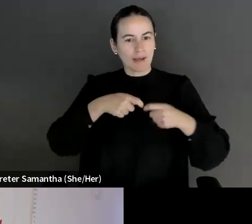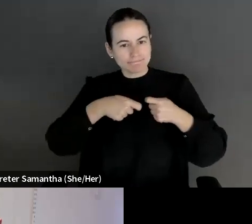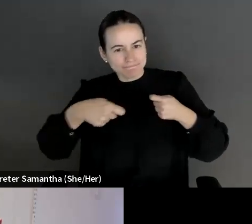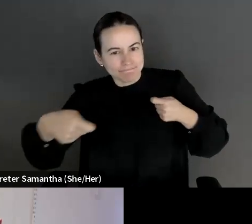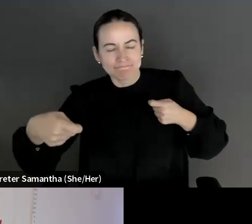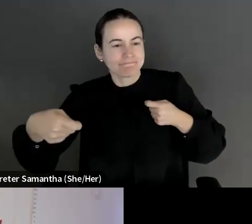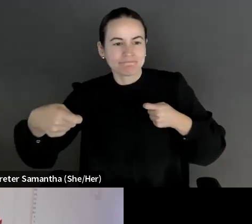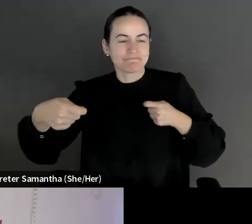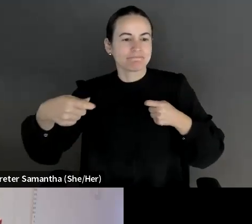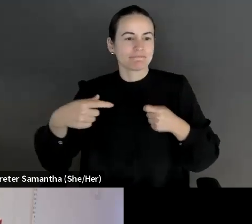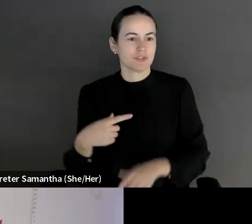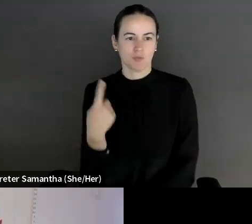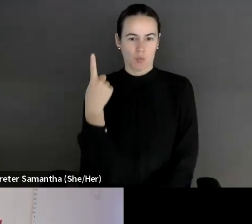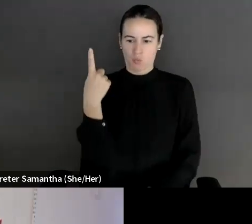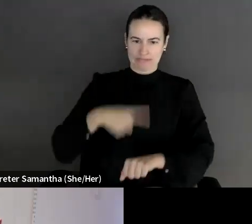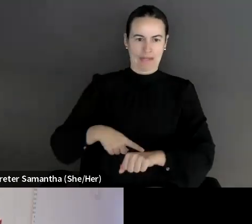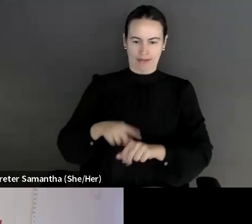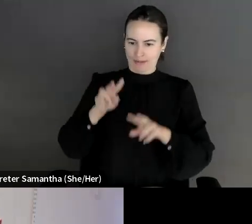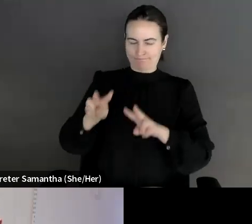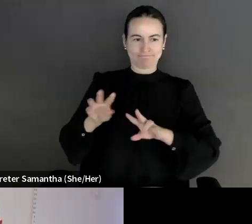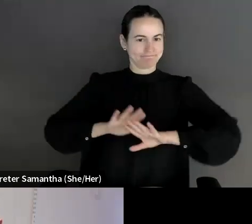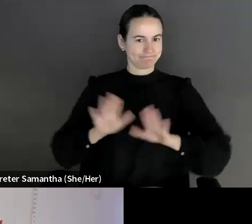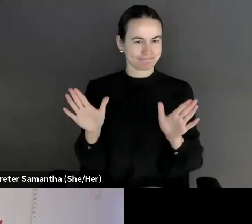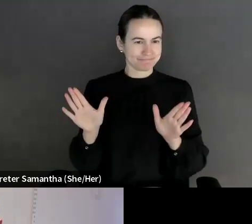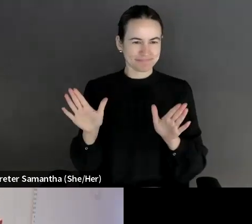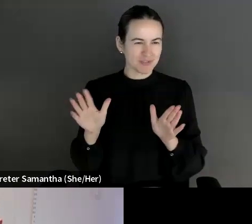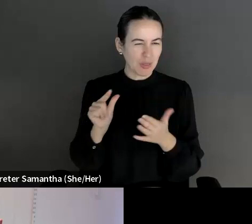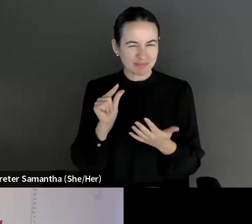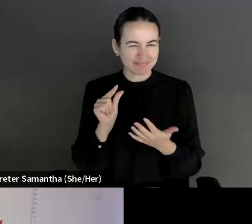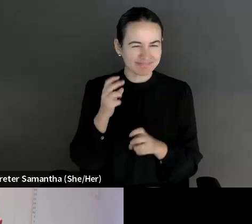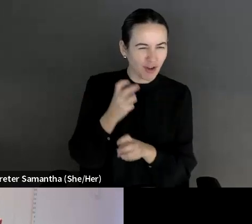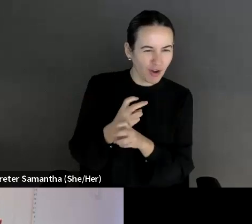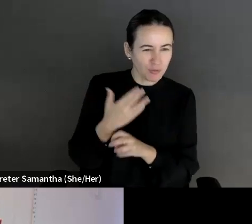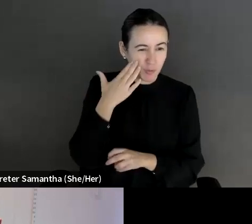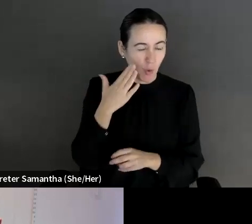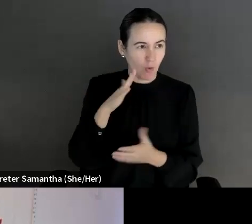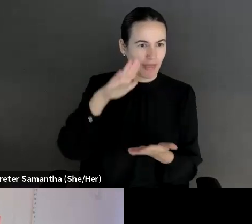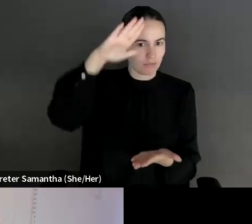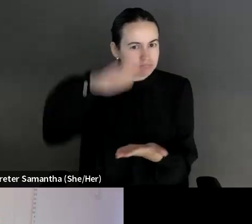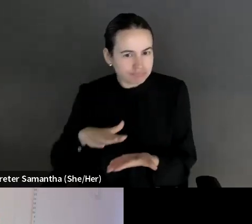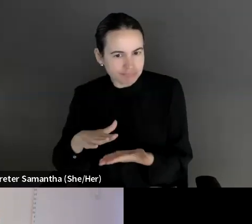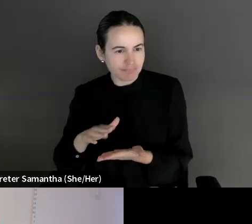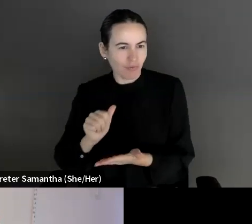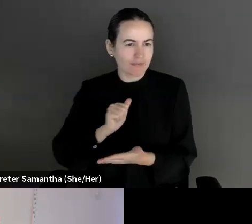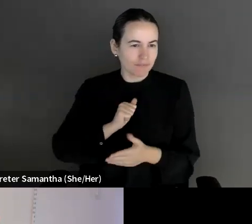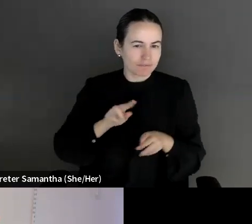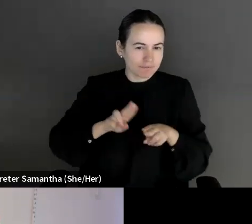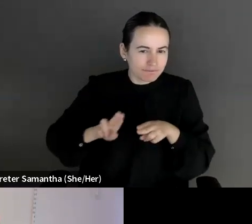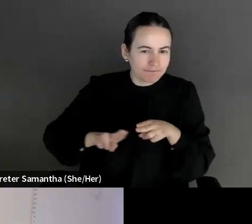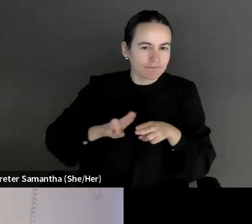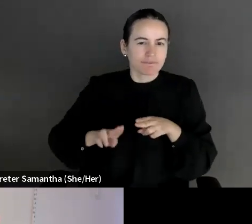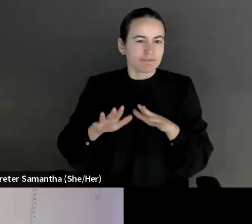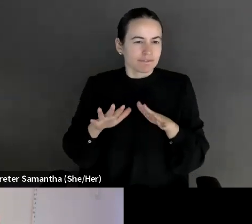looked at them at one point at time. So it's hard to tell if there will be a sharp drop, and we have just this group basically.